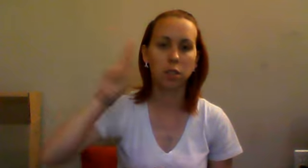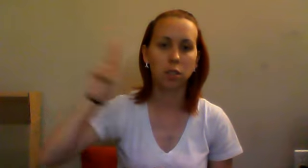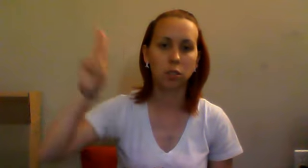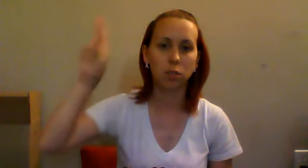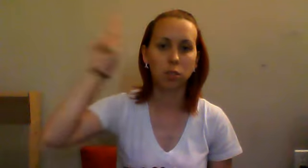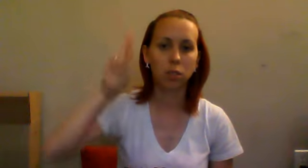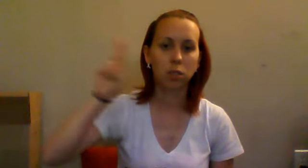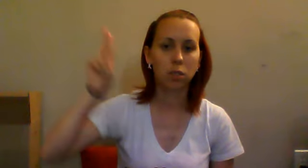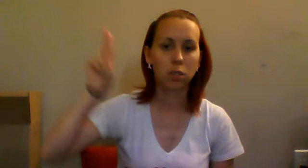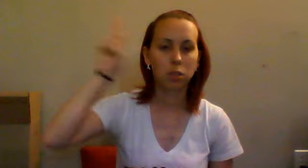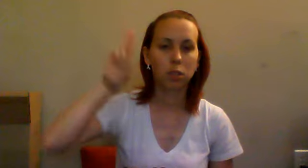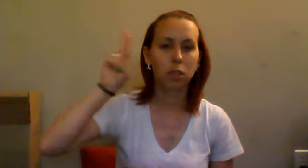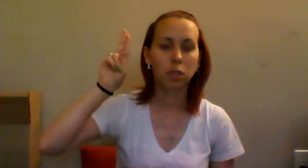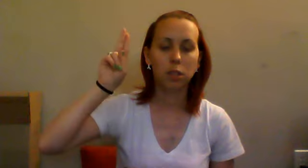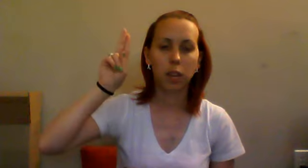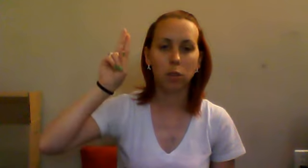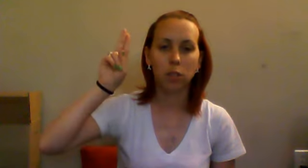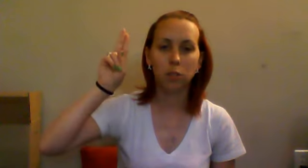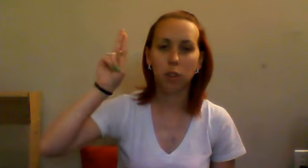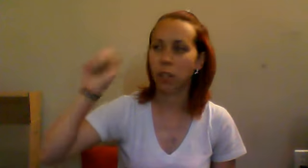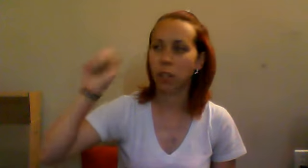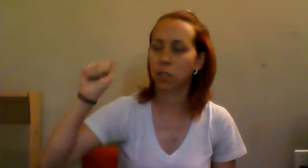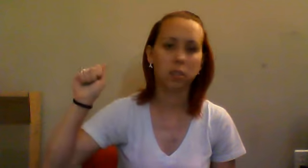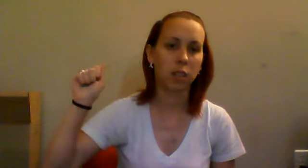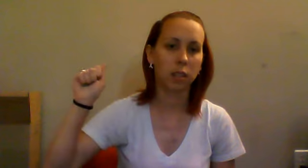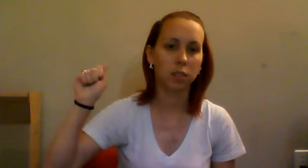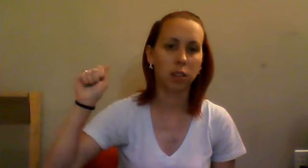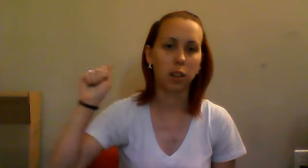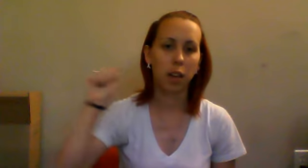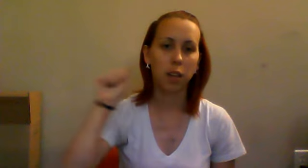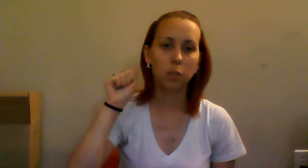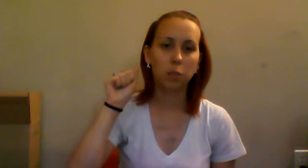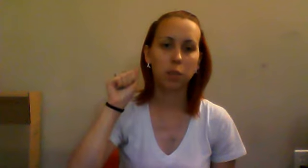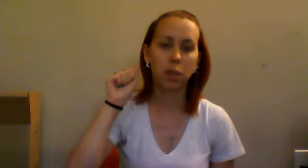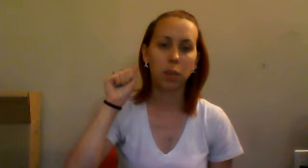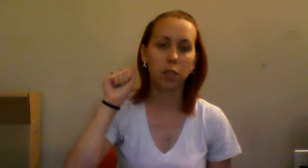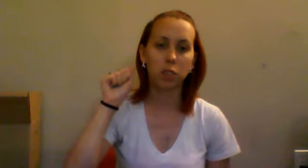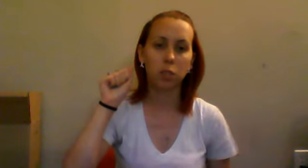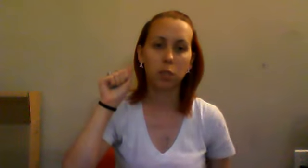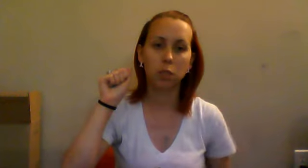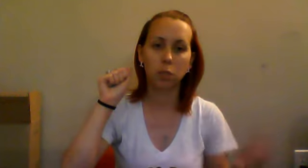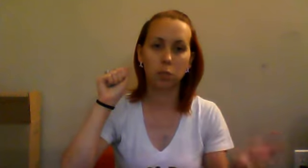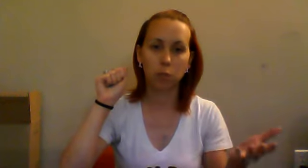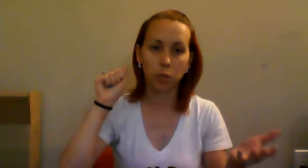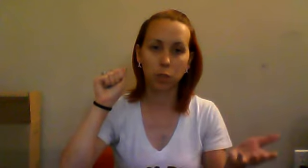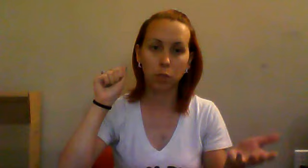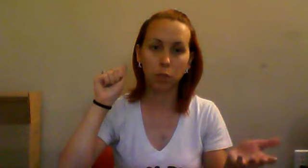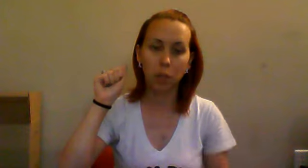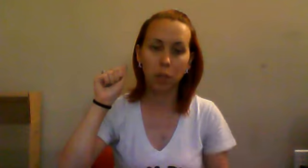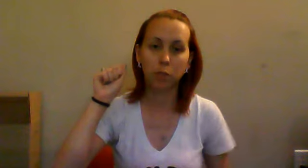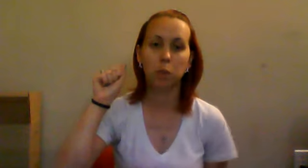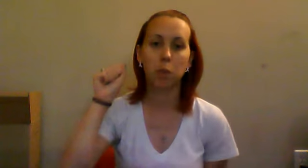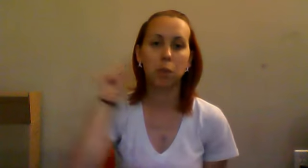uncle. Likewise for aunt, you just sign the letter A, put it down by your chin because we're referring to a female family member, and